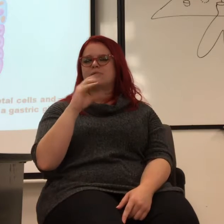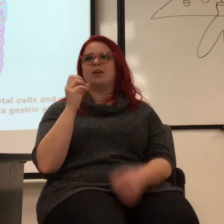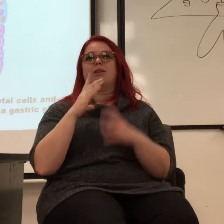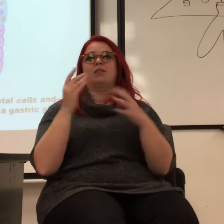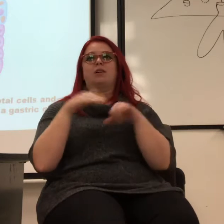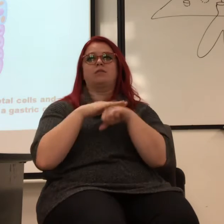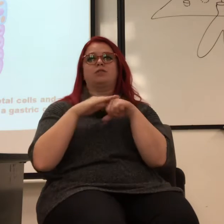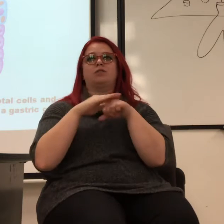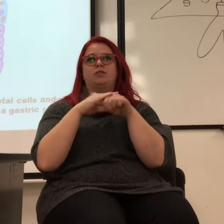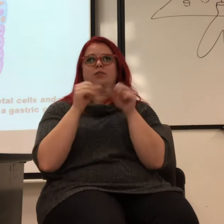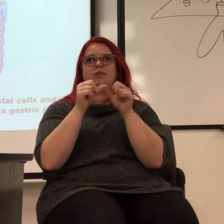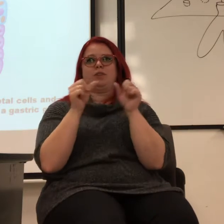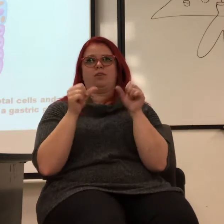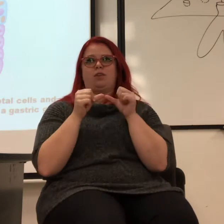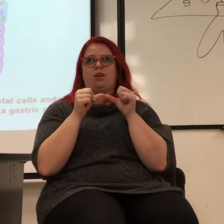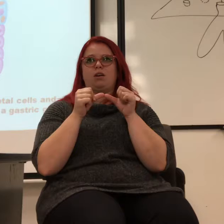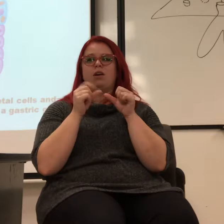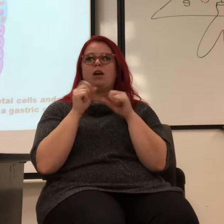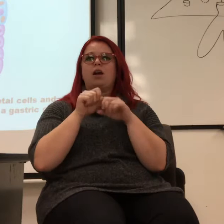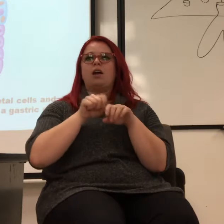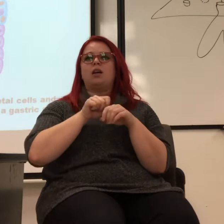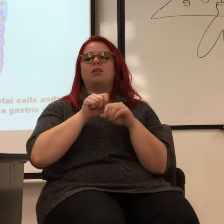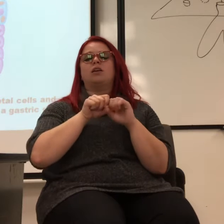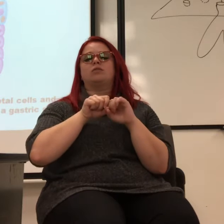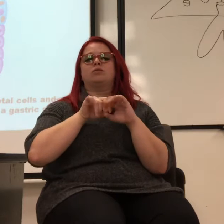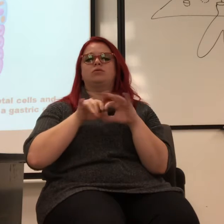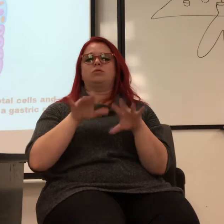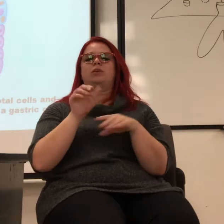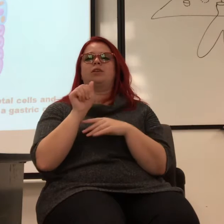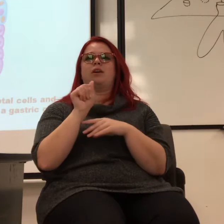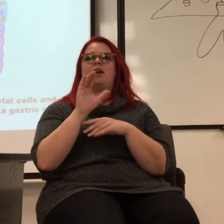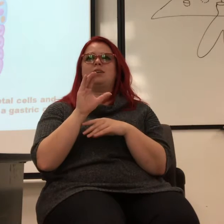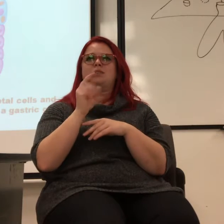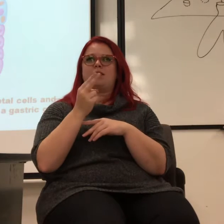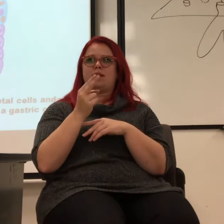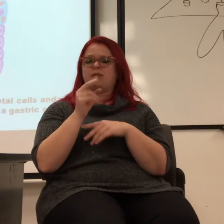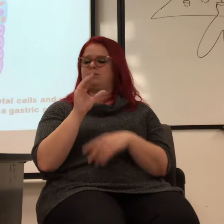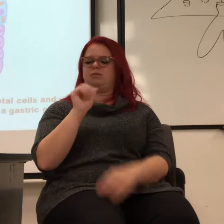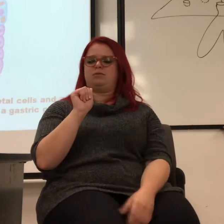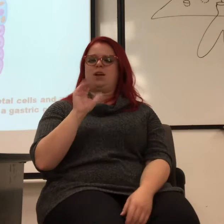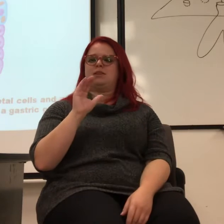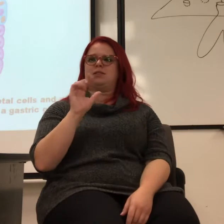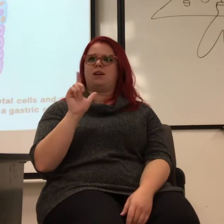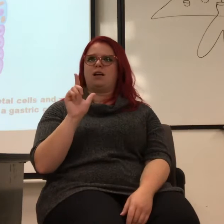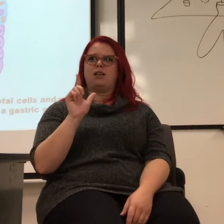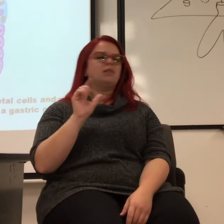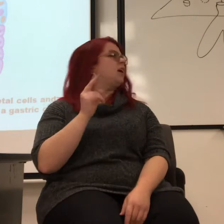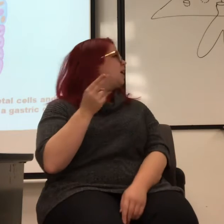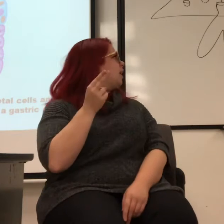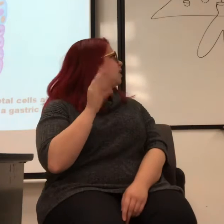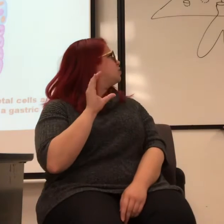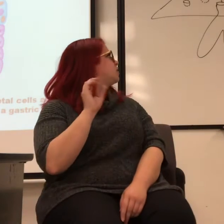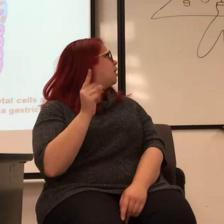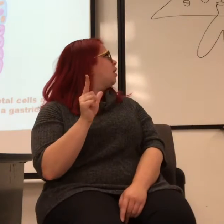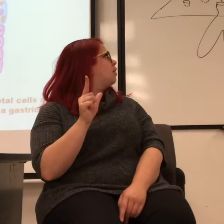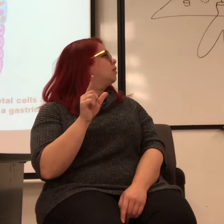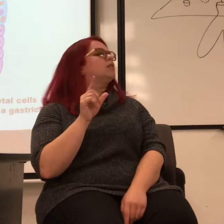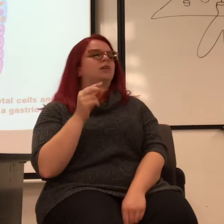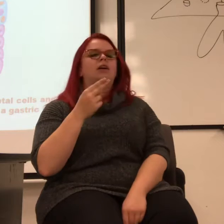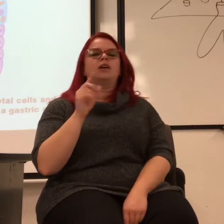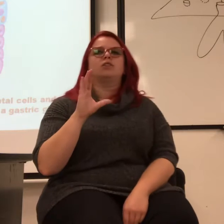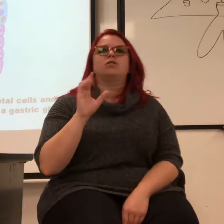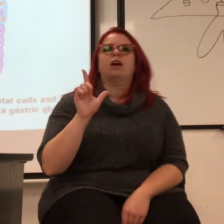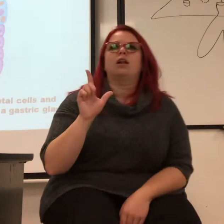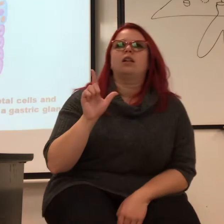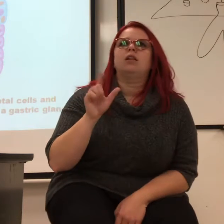the HCl by secreting the hydrogen ion and the chloride ion separately. And they